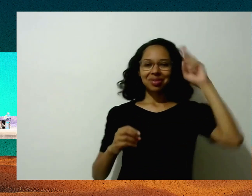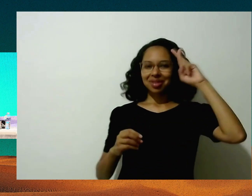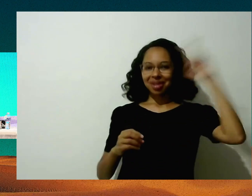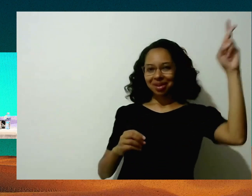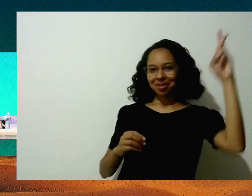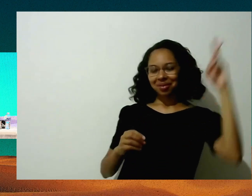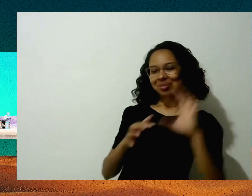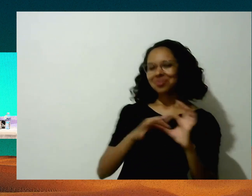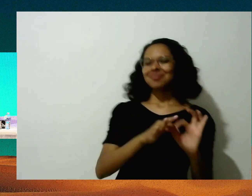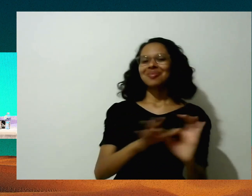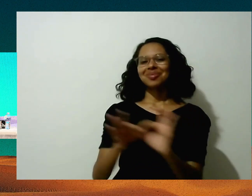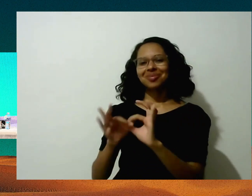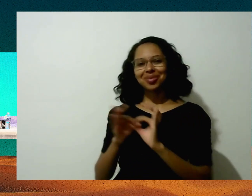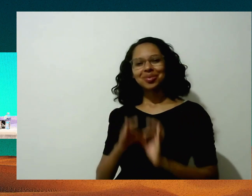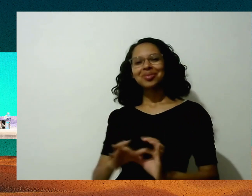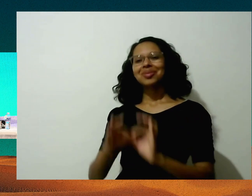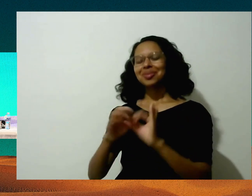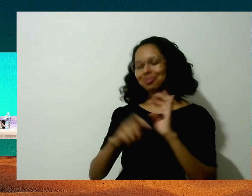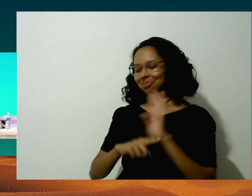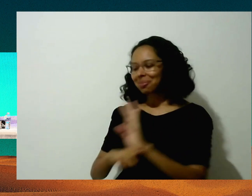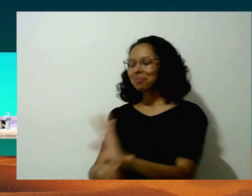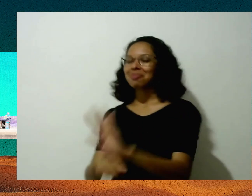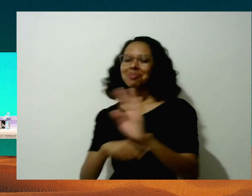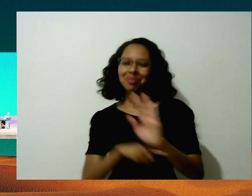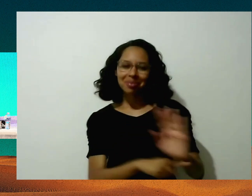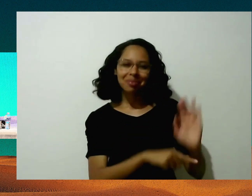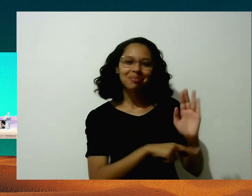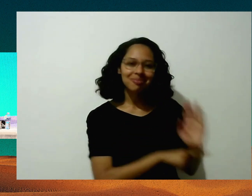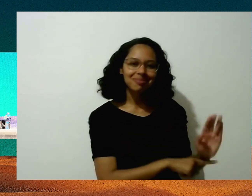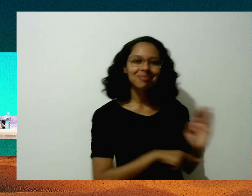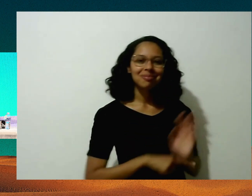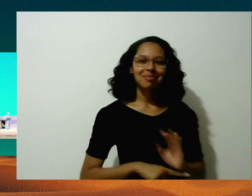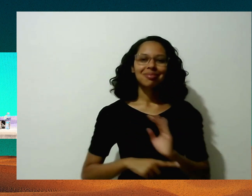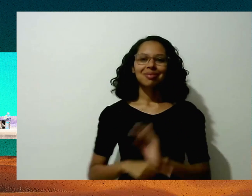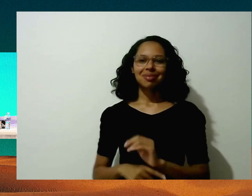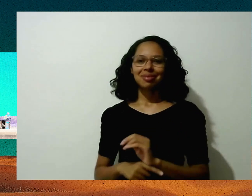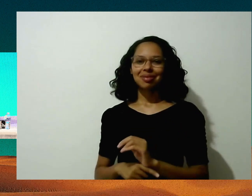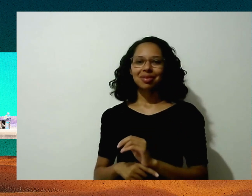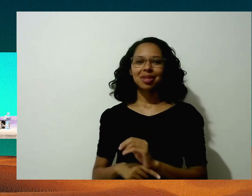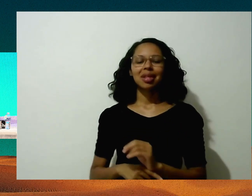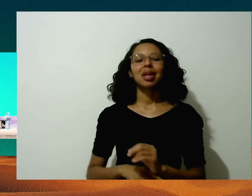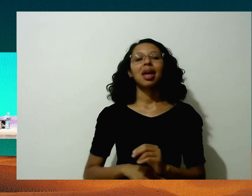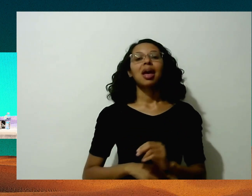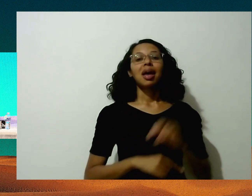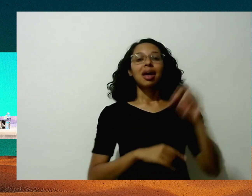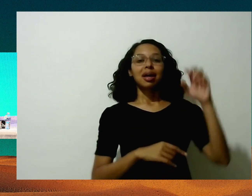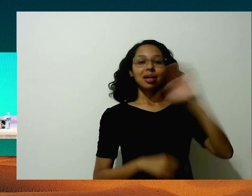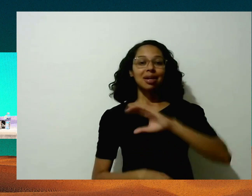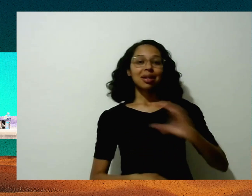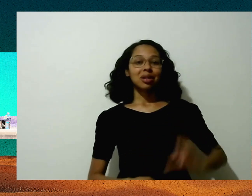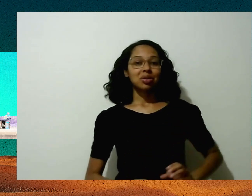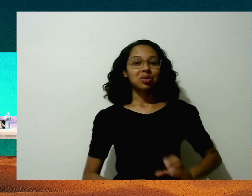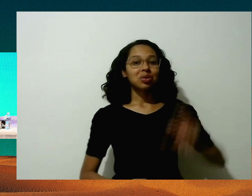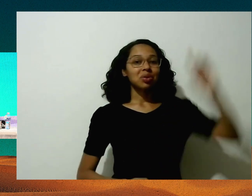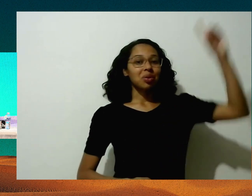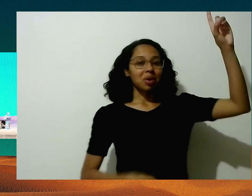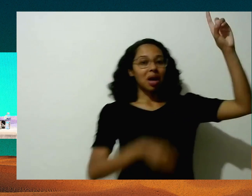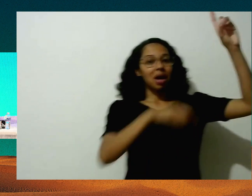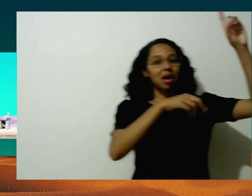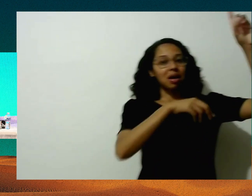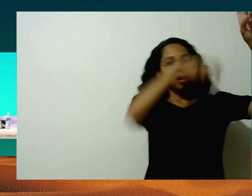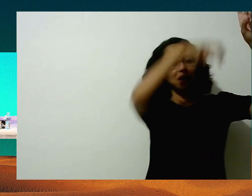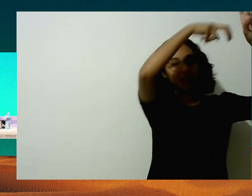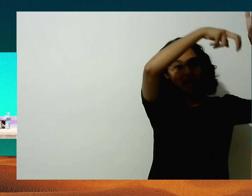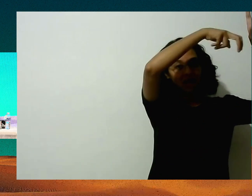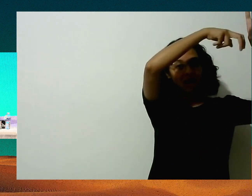with them. The Lord is cooperating with us. Aquele que está sentado à direita de Deus, ele coopera conosco aqui na terra. The one who is sat down at the right hand